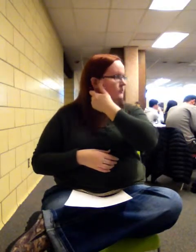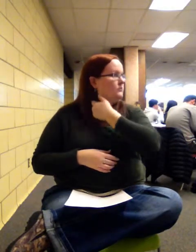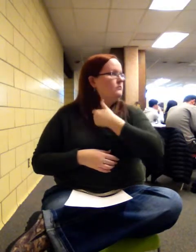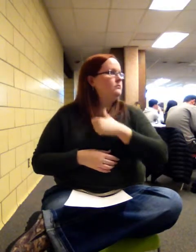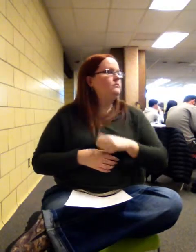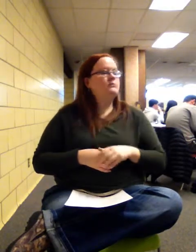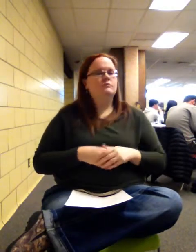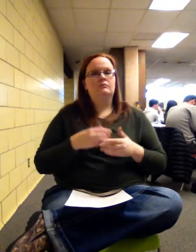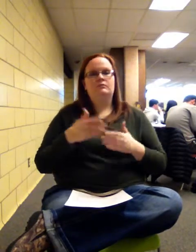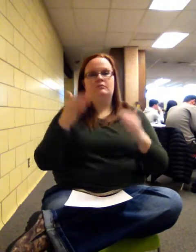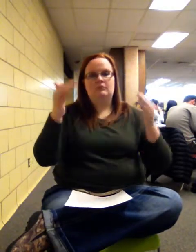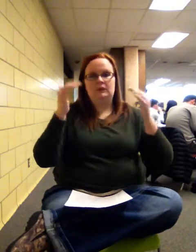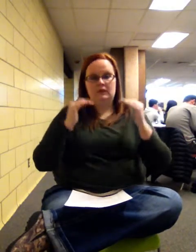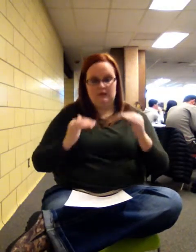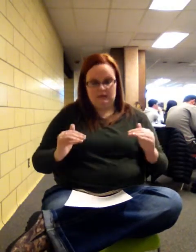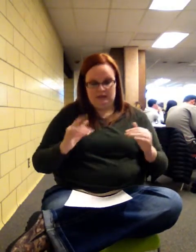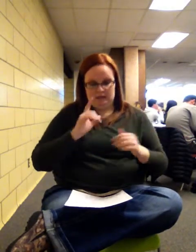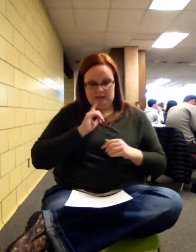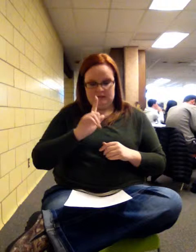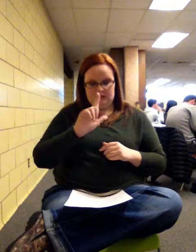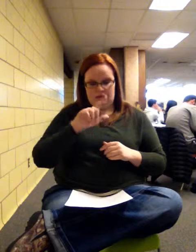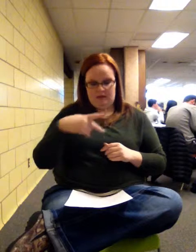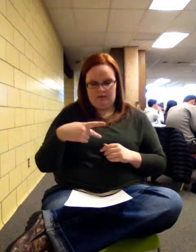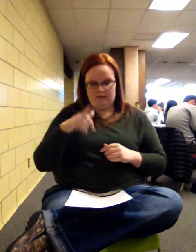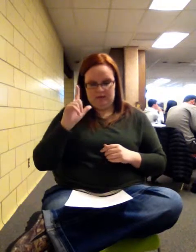The next variable is LP liquidity premium.